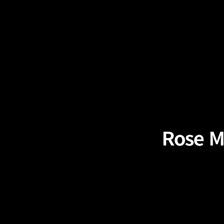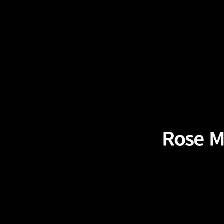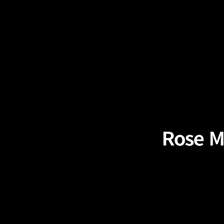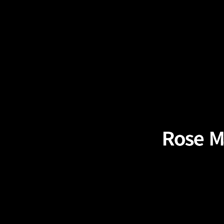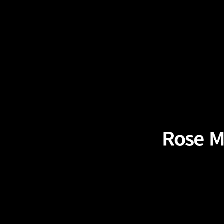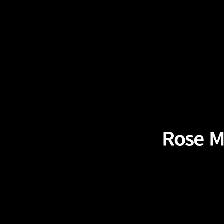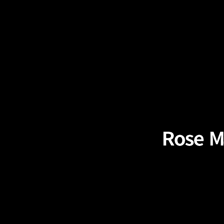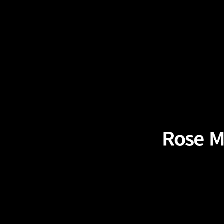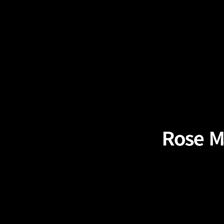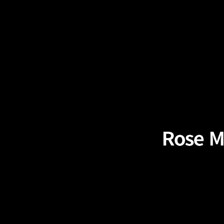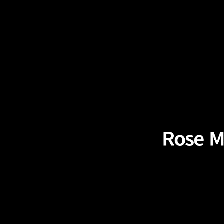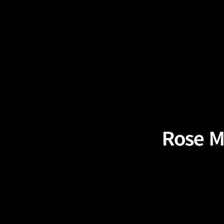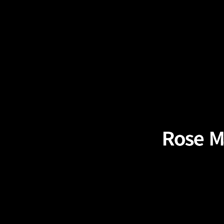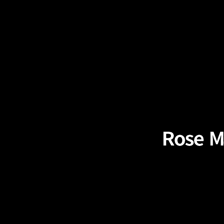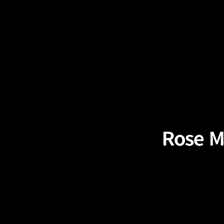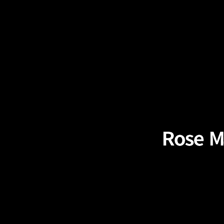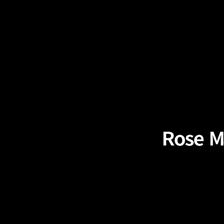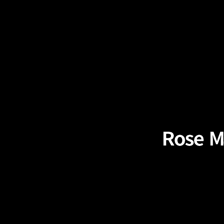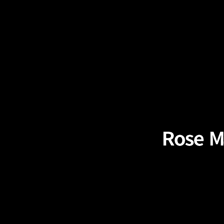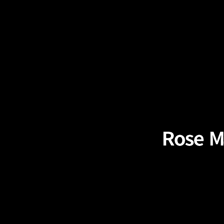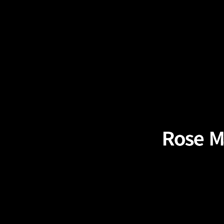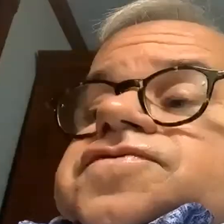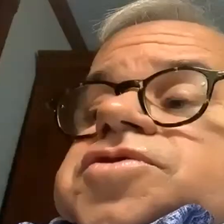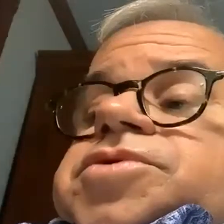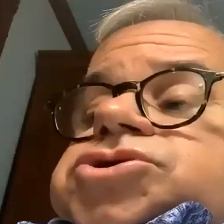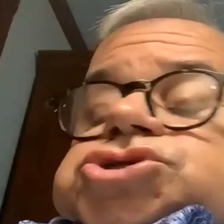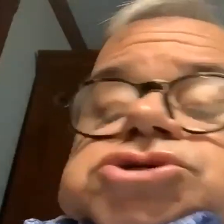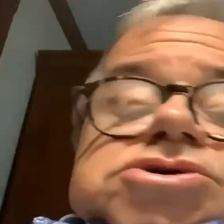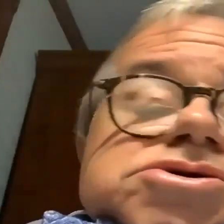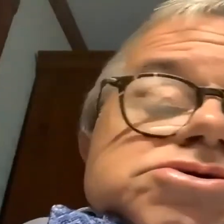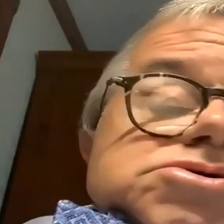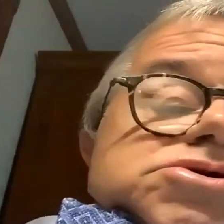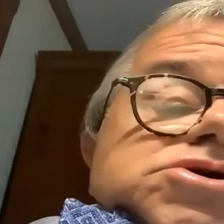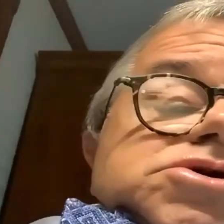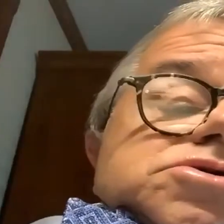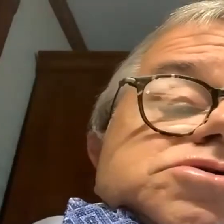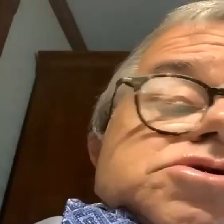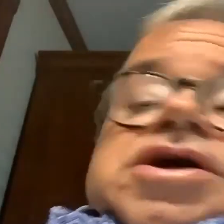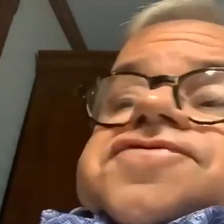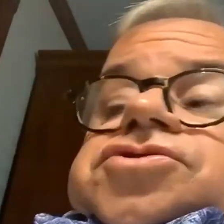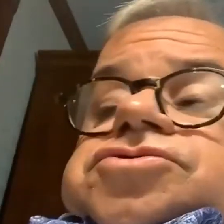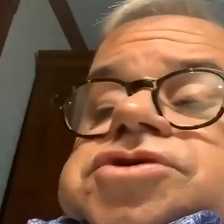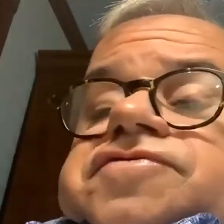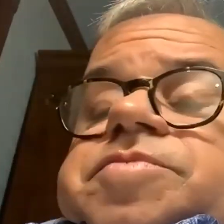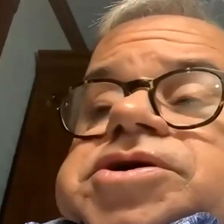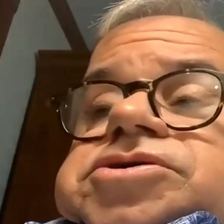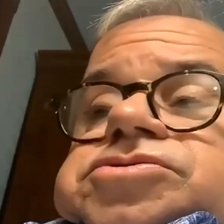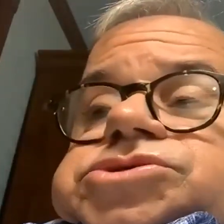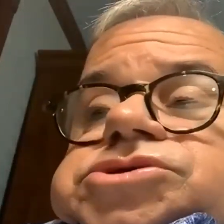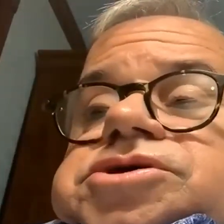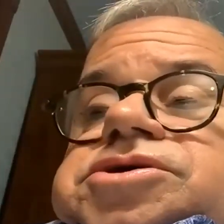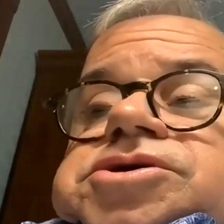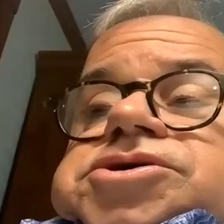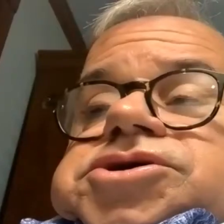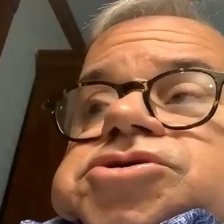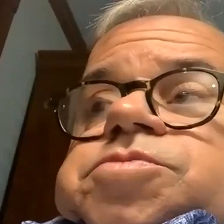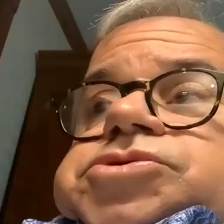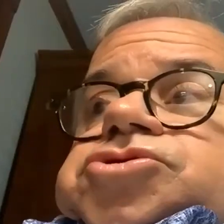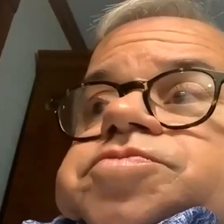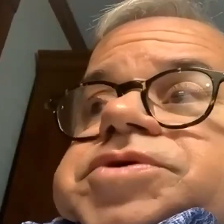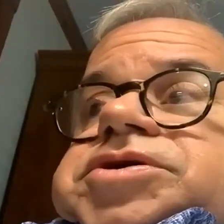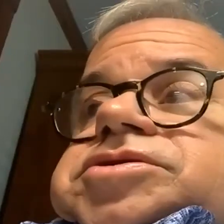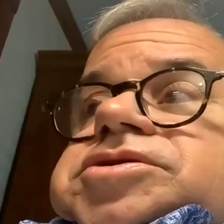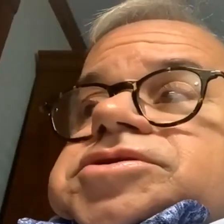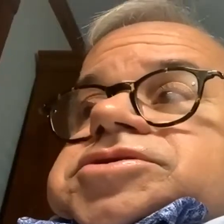Gregory Fairback, whenever you're ready. Thank you very much. And good afternoon to everybody who's here